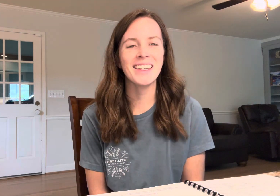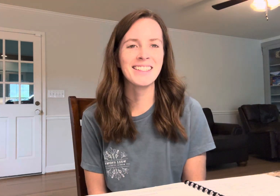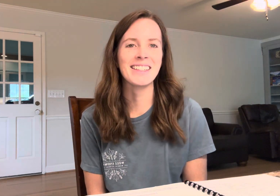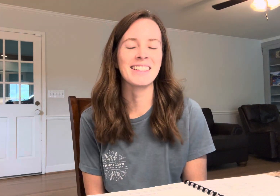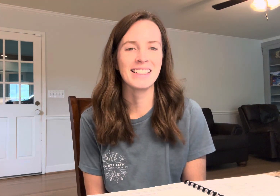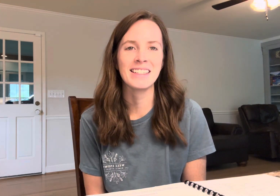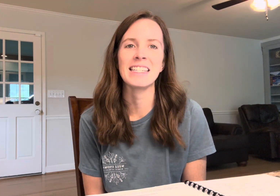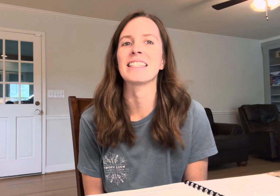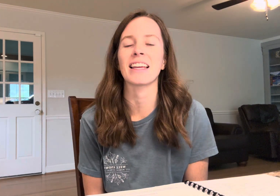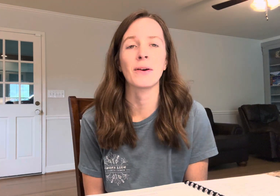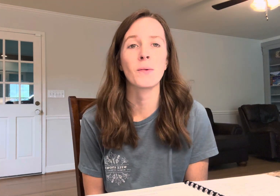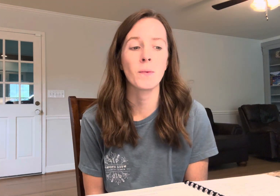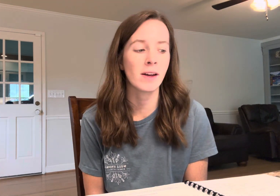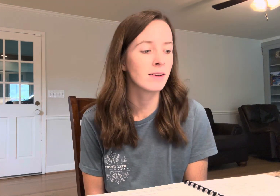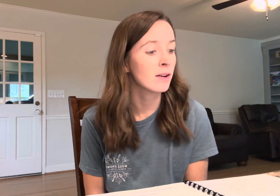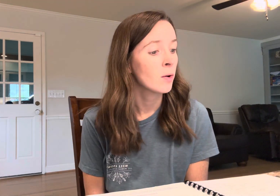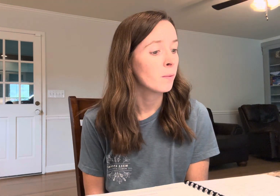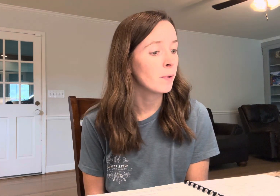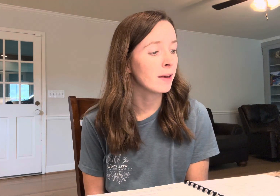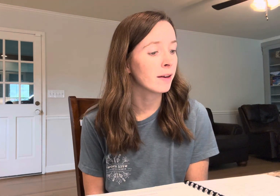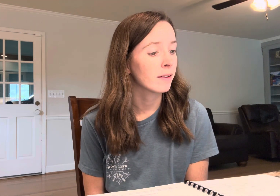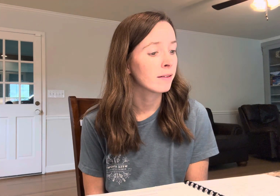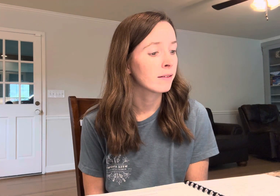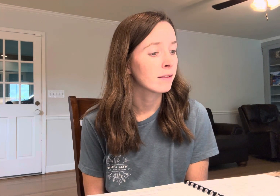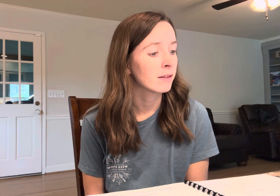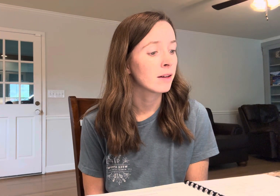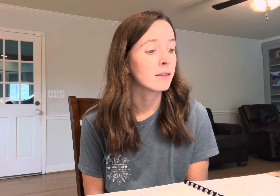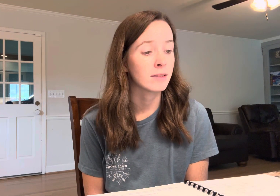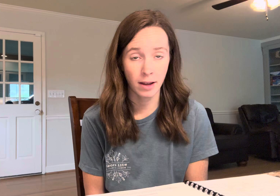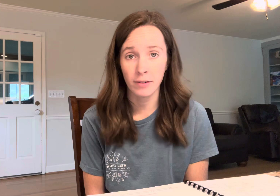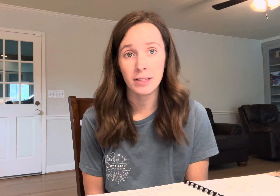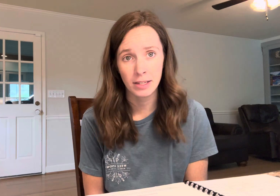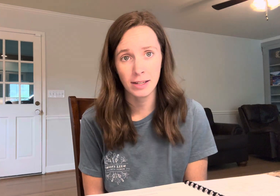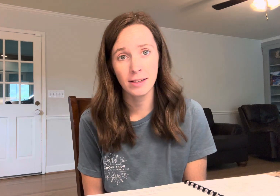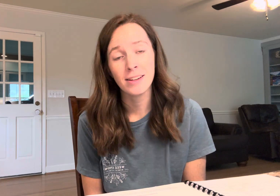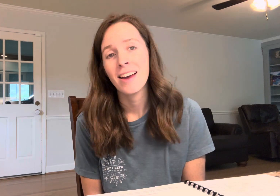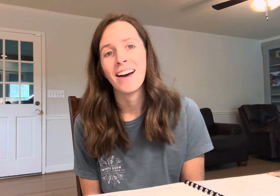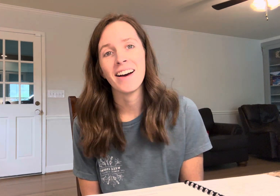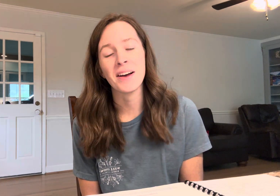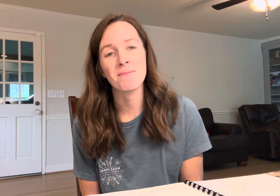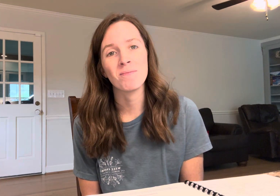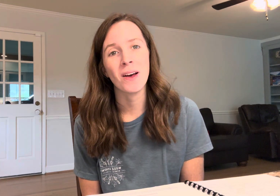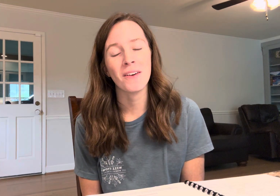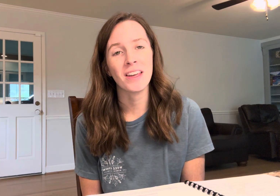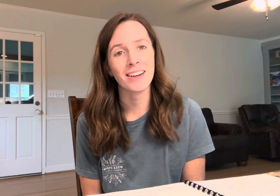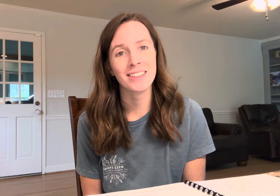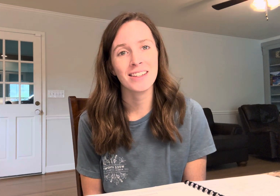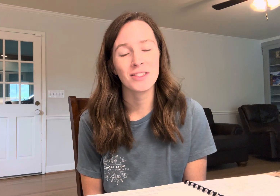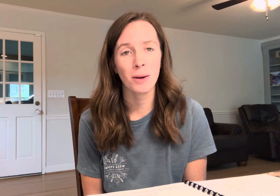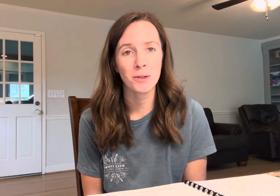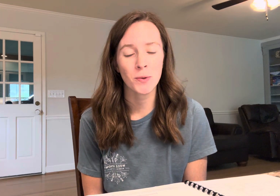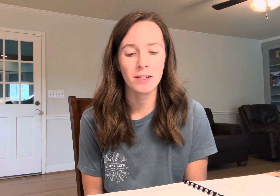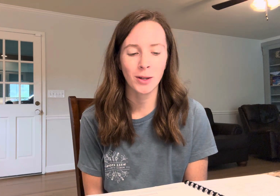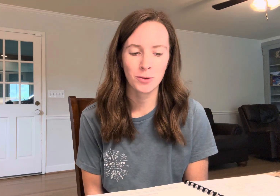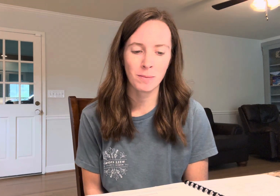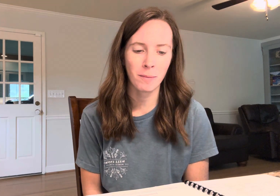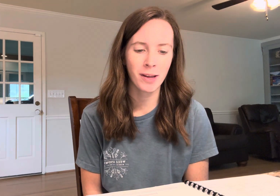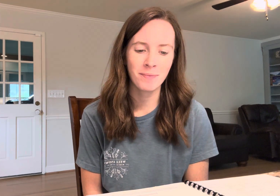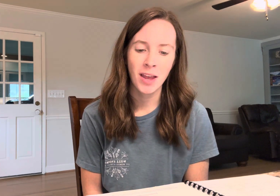This is CC Cycle 1, Week 17 of the Exodus chapter 20 scripture memory. We